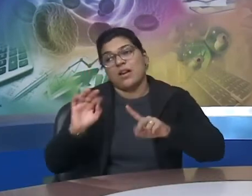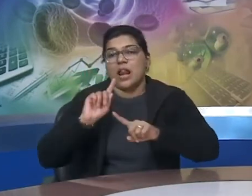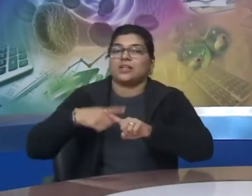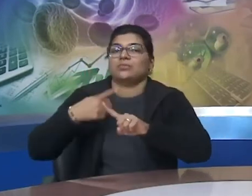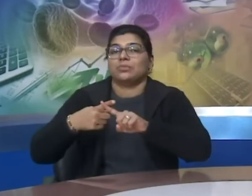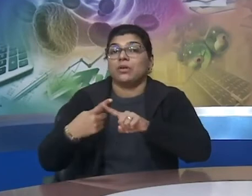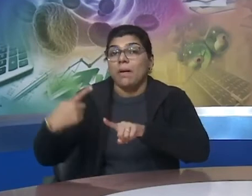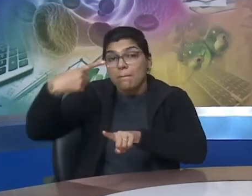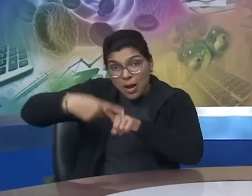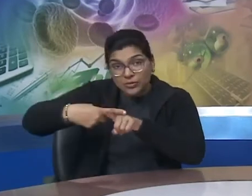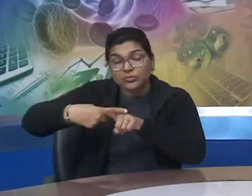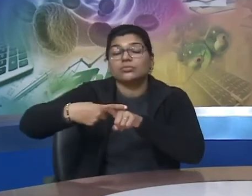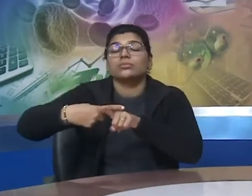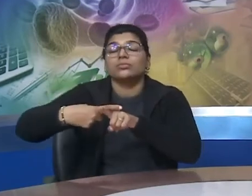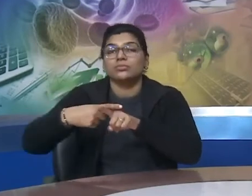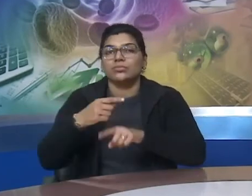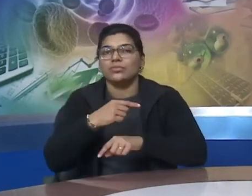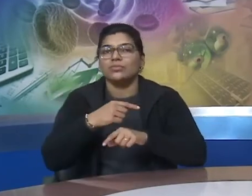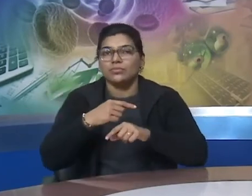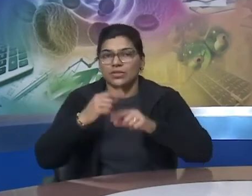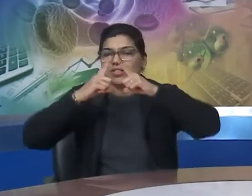into the lock of the